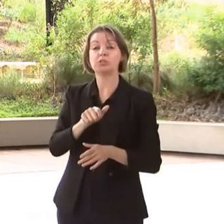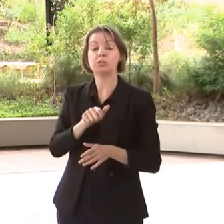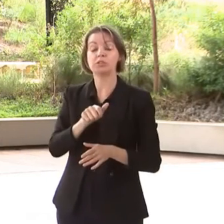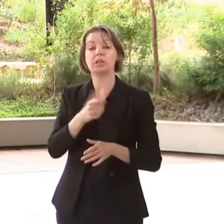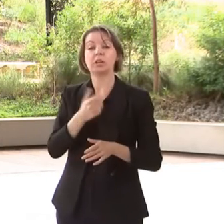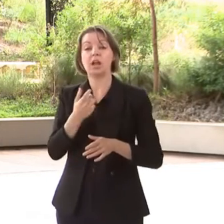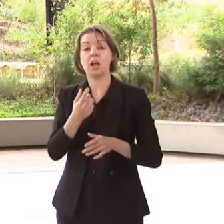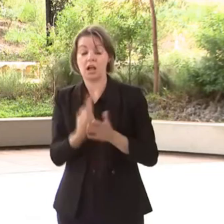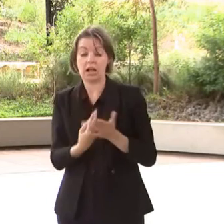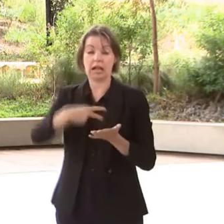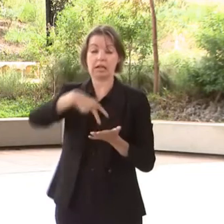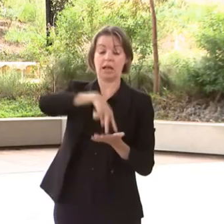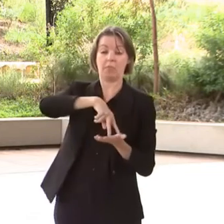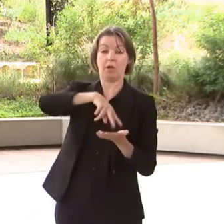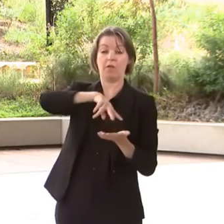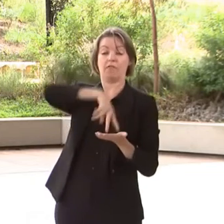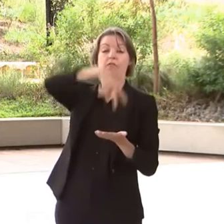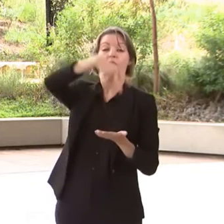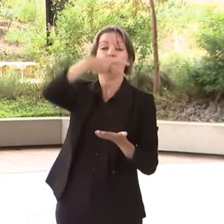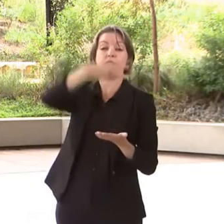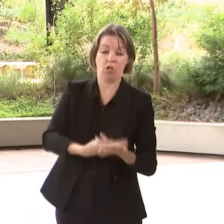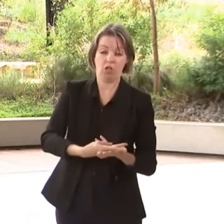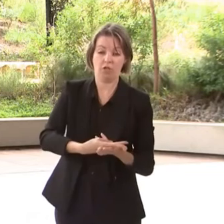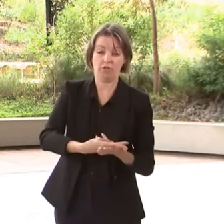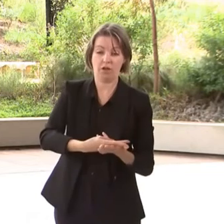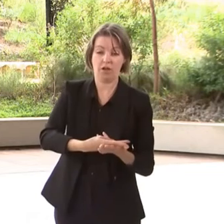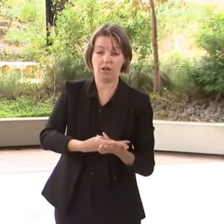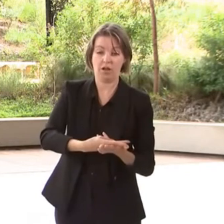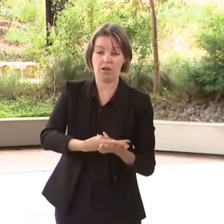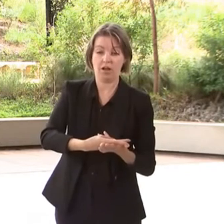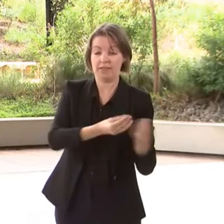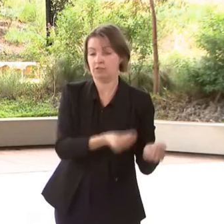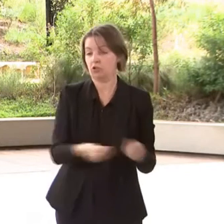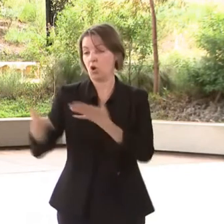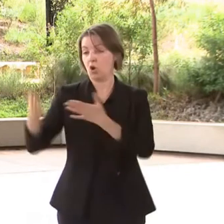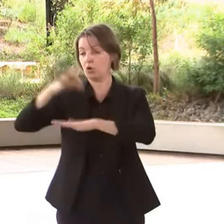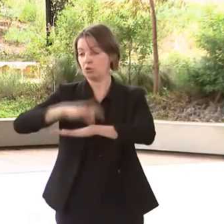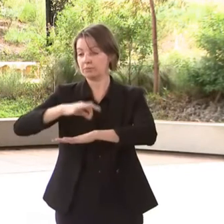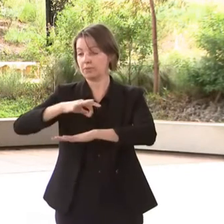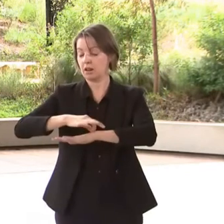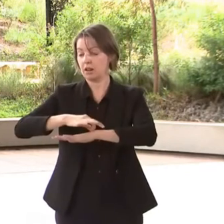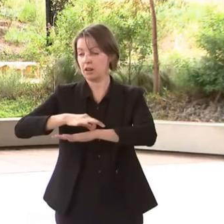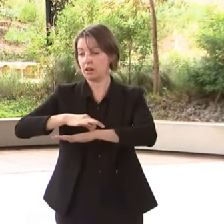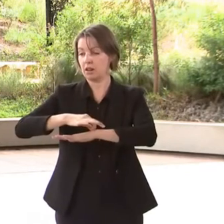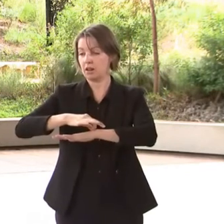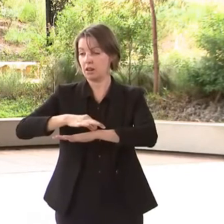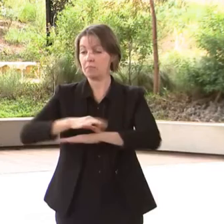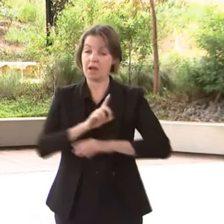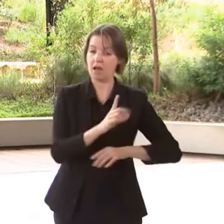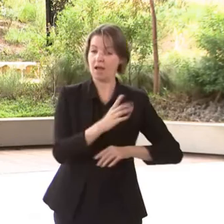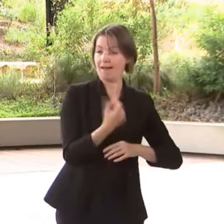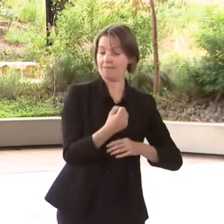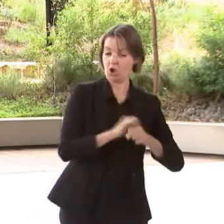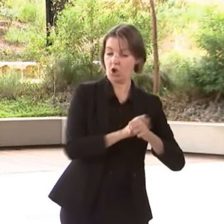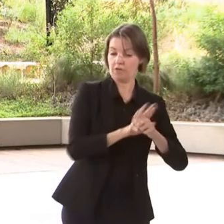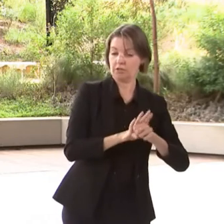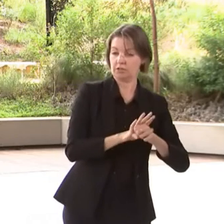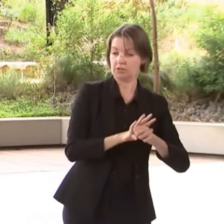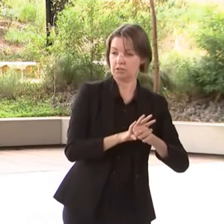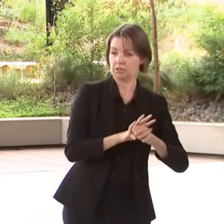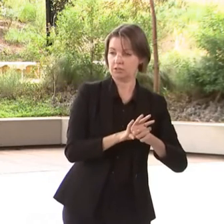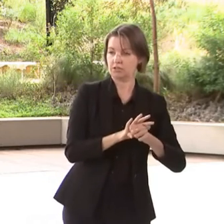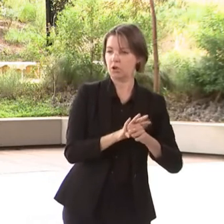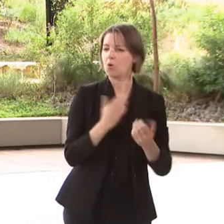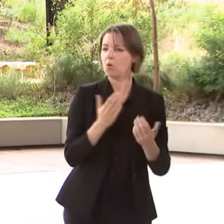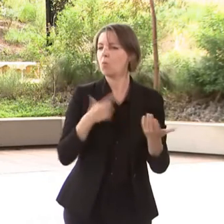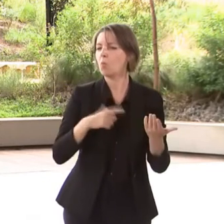they've stood up, do you count that as an admission linked to COVID, or is it because they had a fall and would have fallen? So these